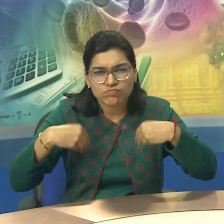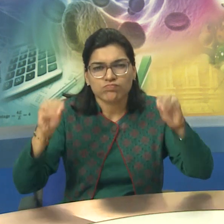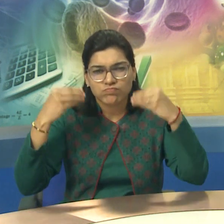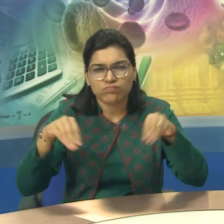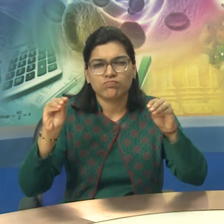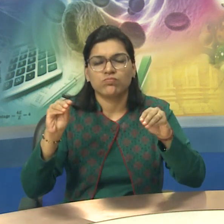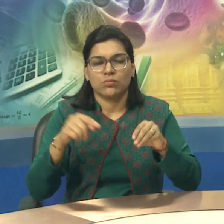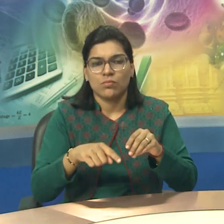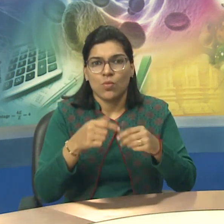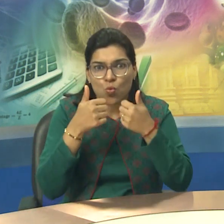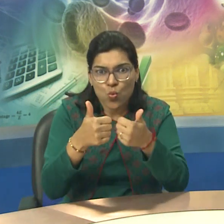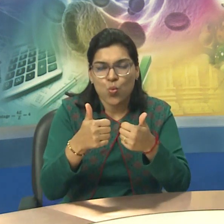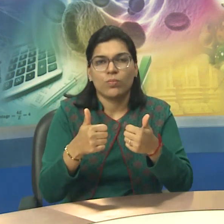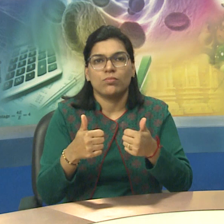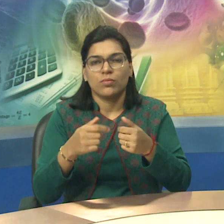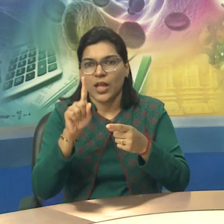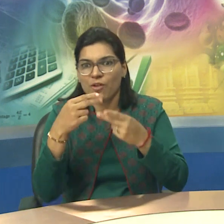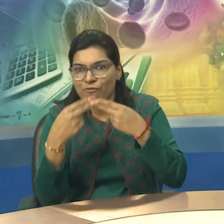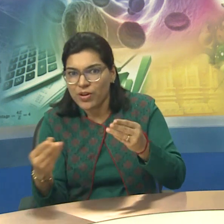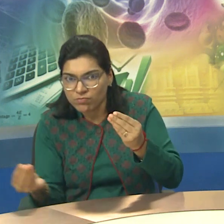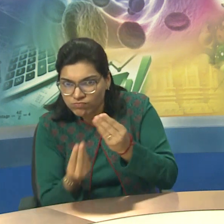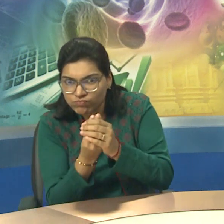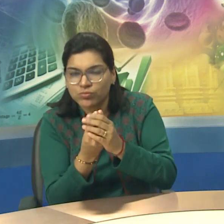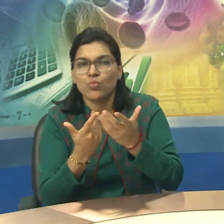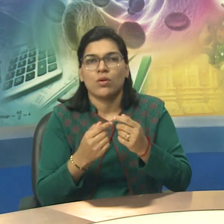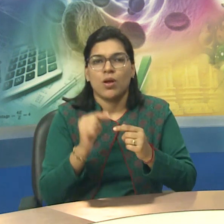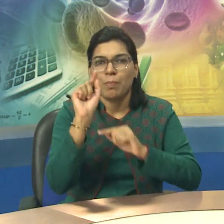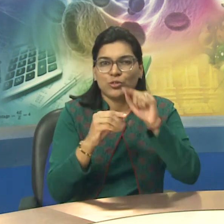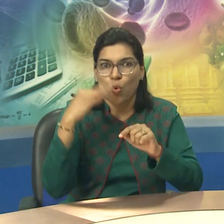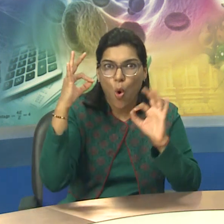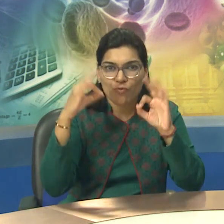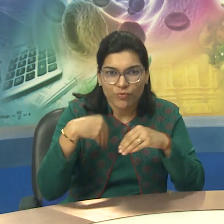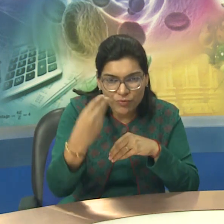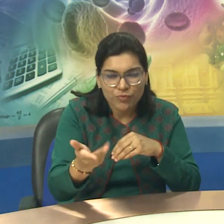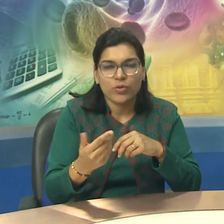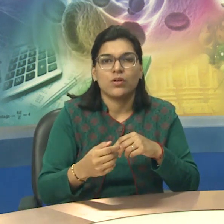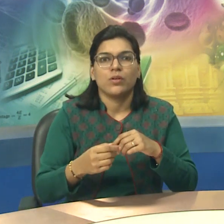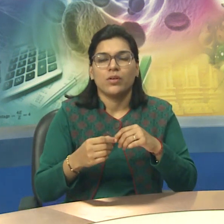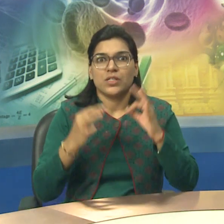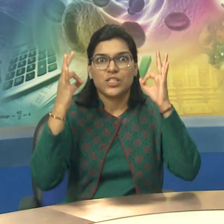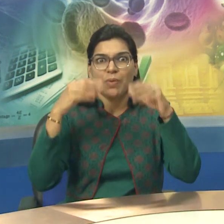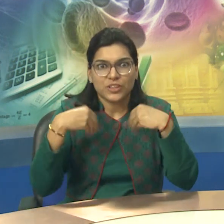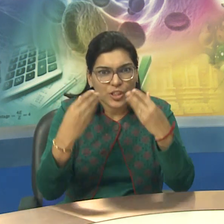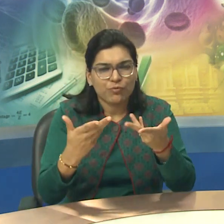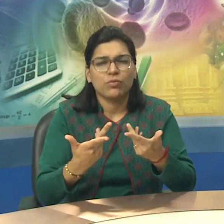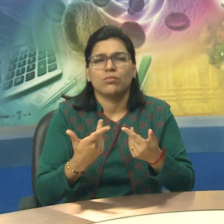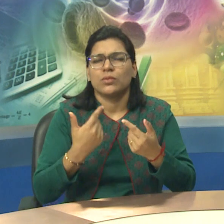Retention means staying loyal with one business, company or product. How you